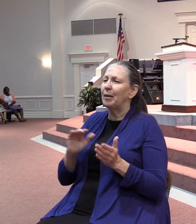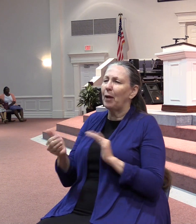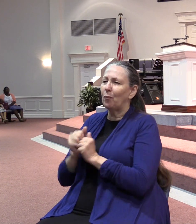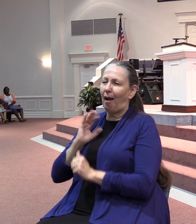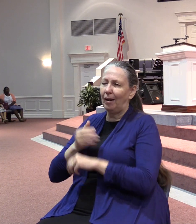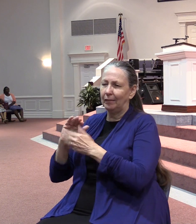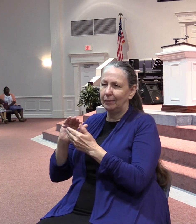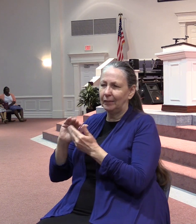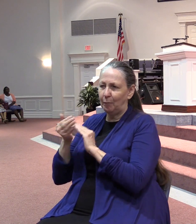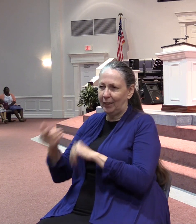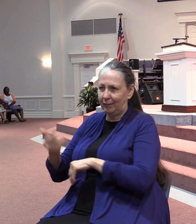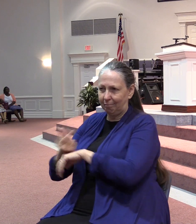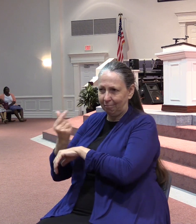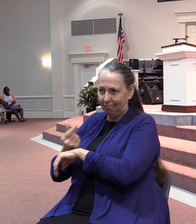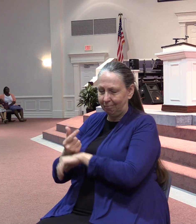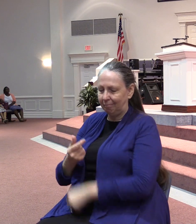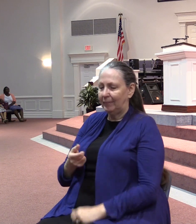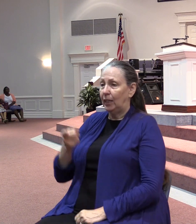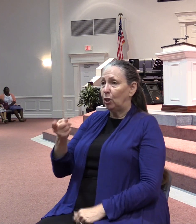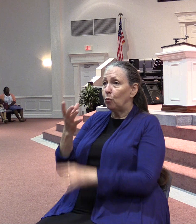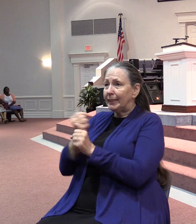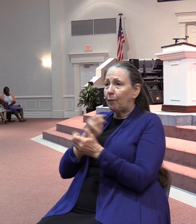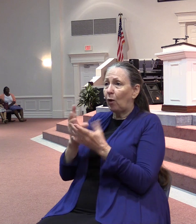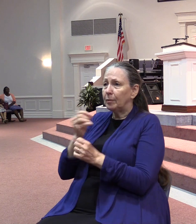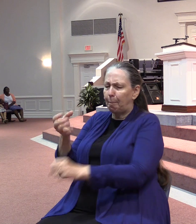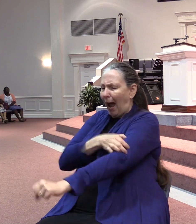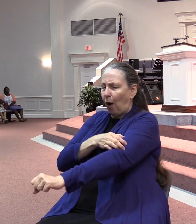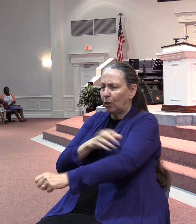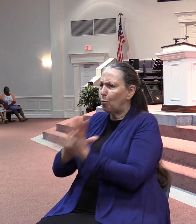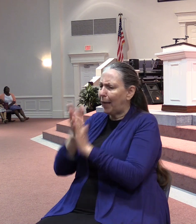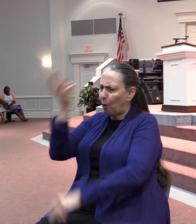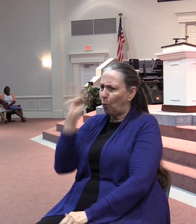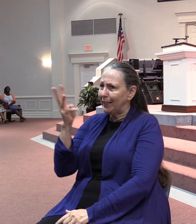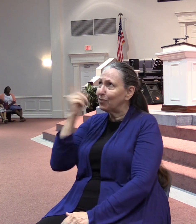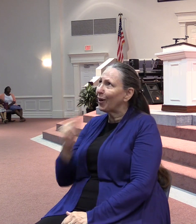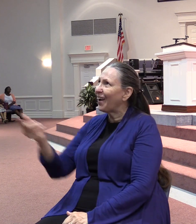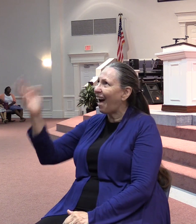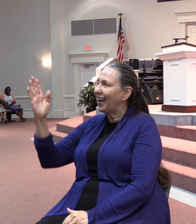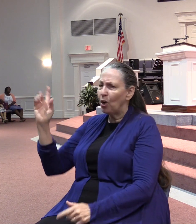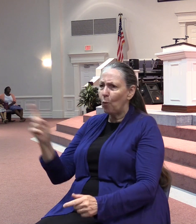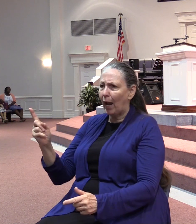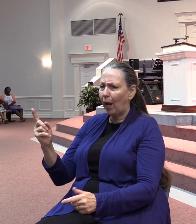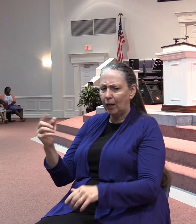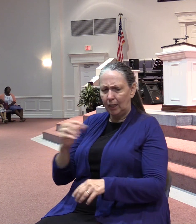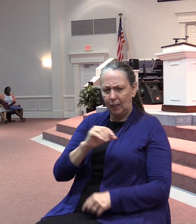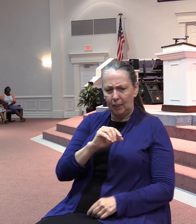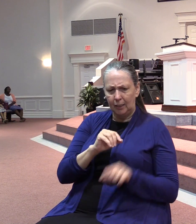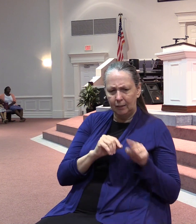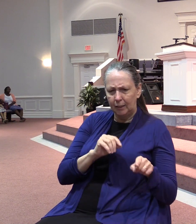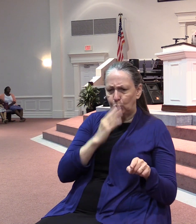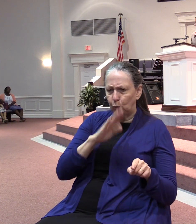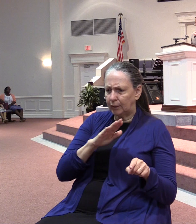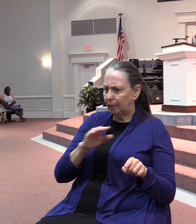you shall receive power after that the Holy Ghost has come upon you. And you shall be witnesses unto me, both in Jerusalem and in Judea and